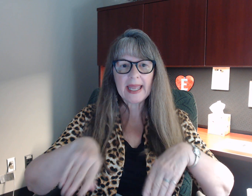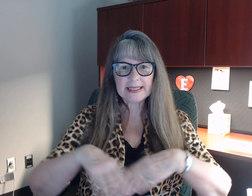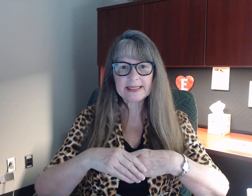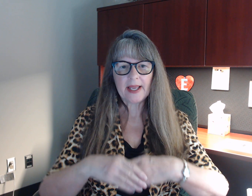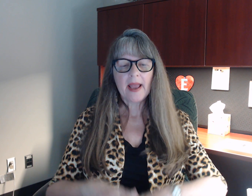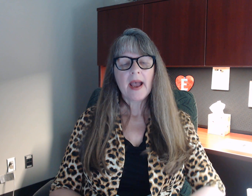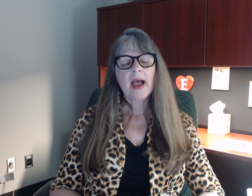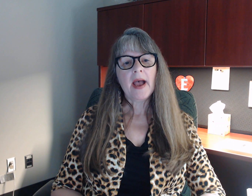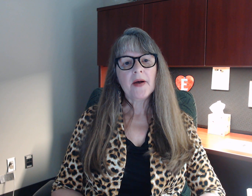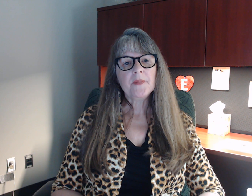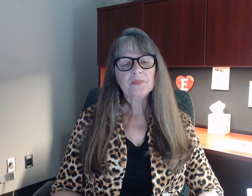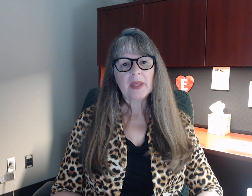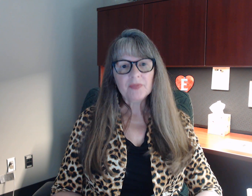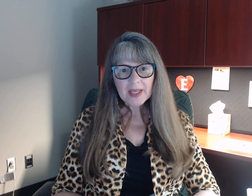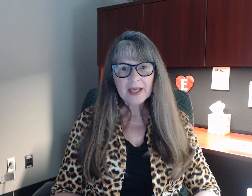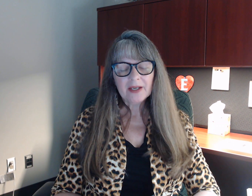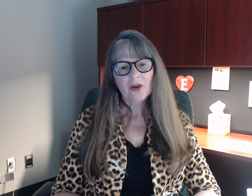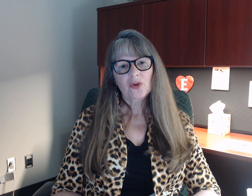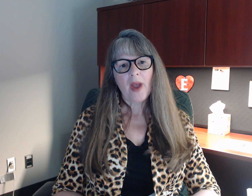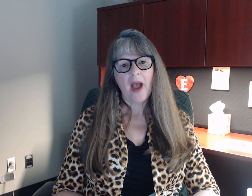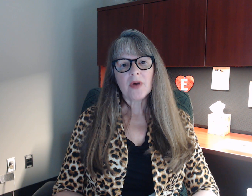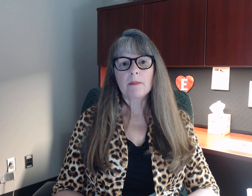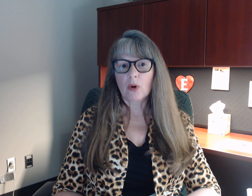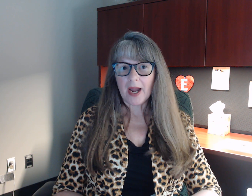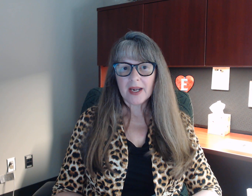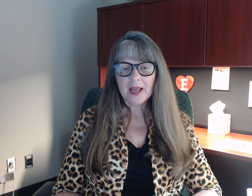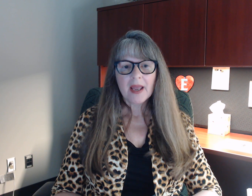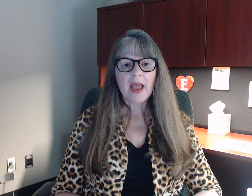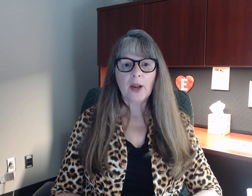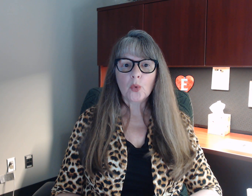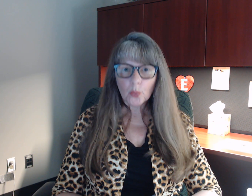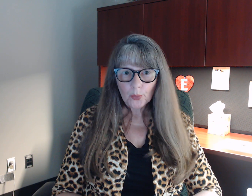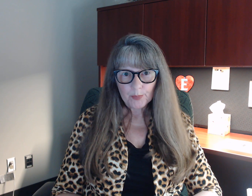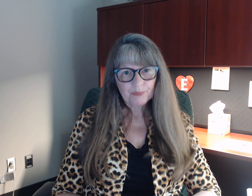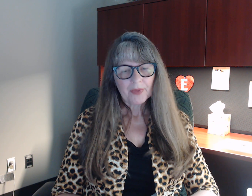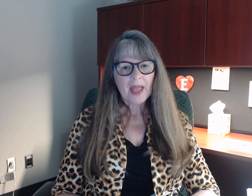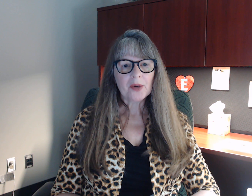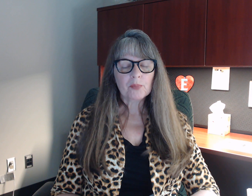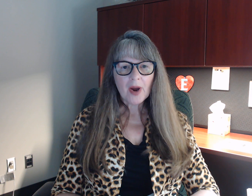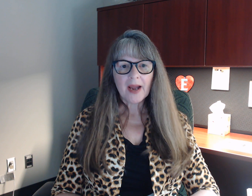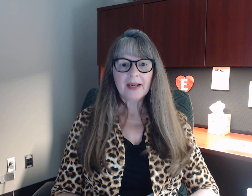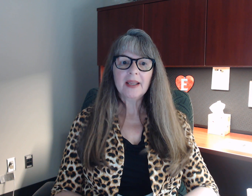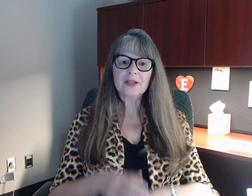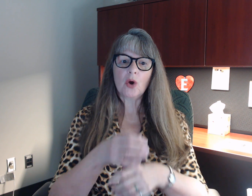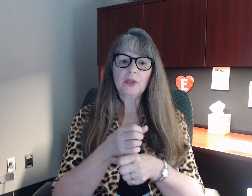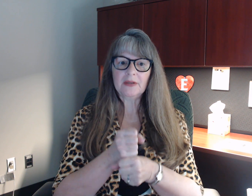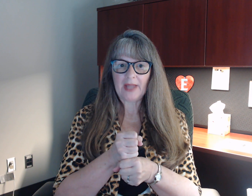hands. And then you have a bride and a groom. And a bride is holding the